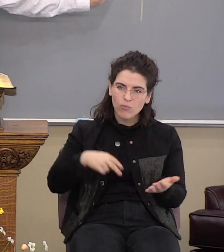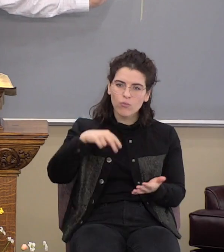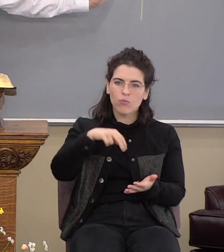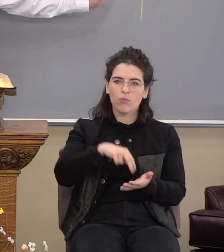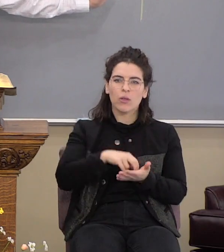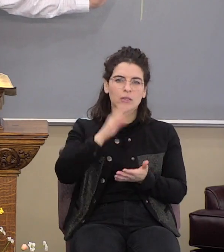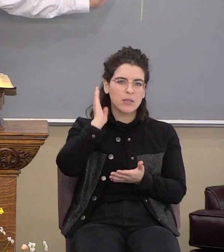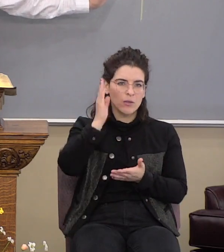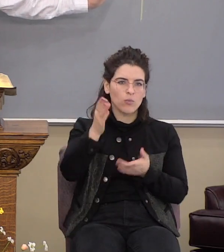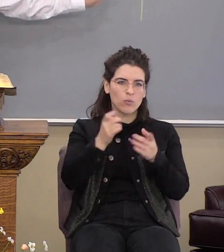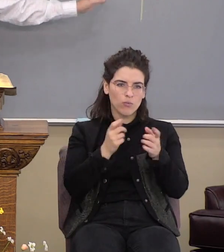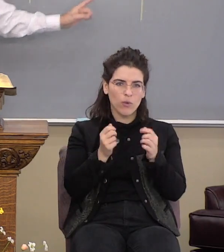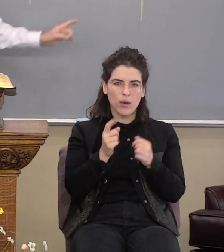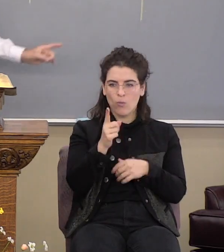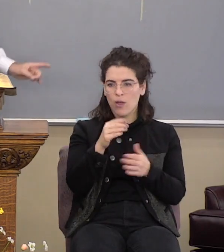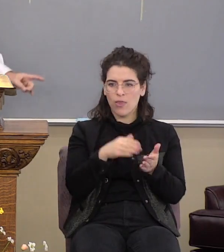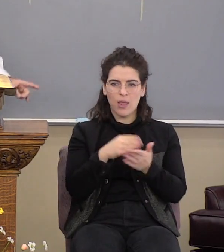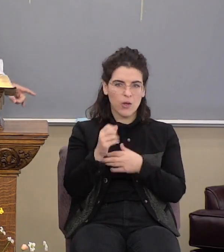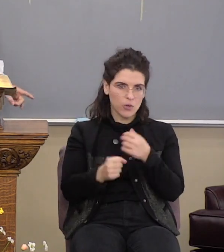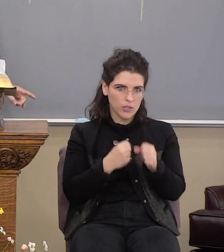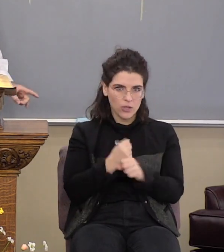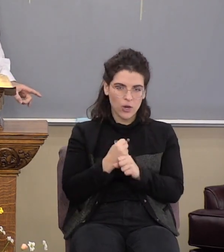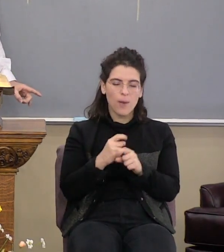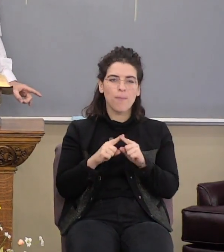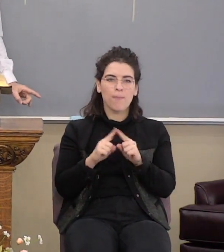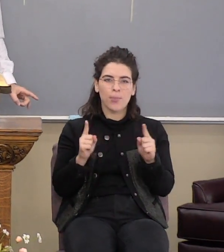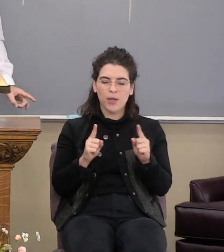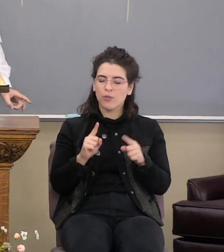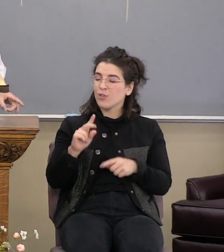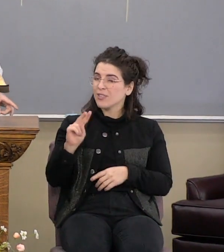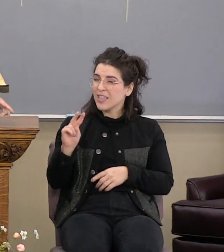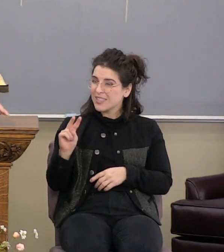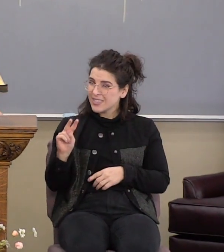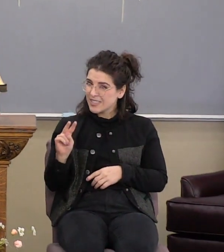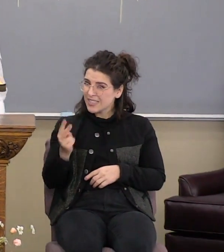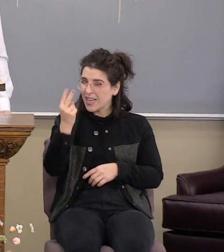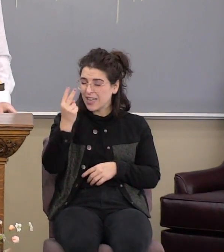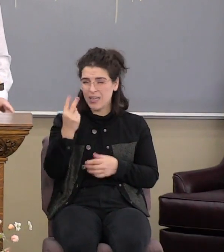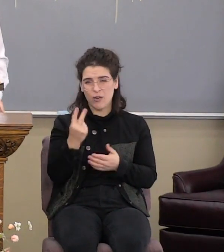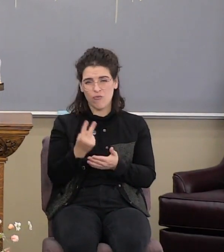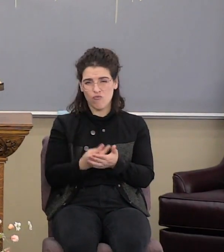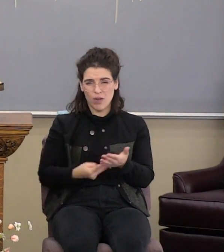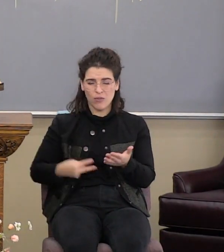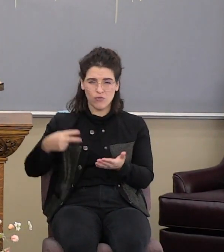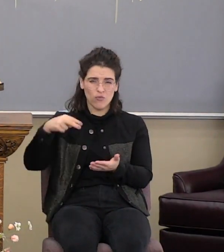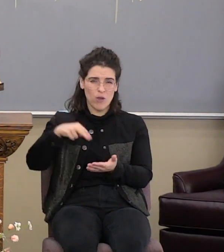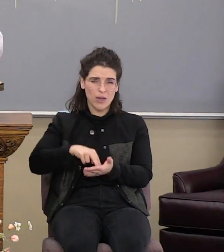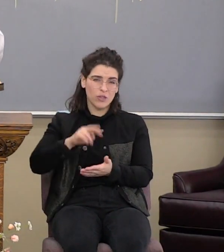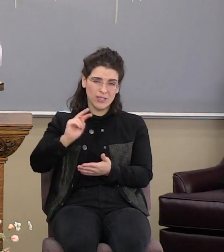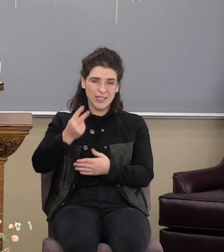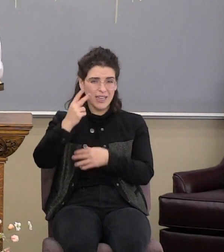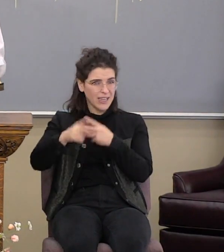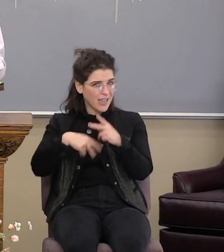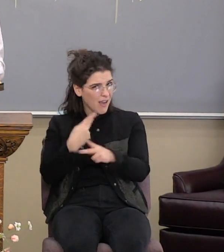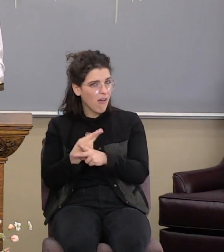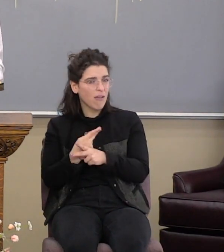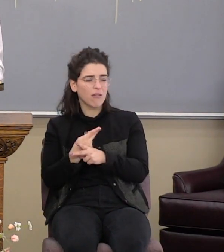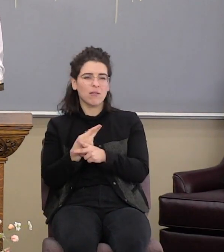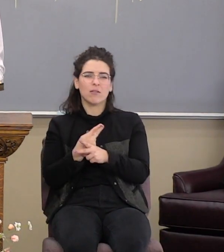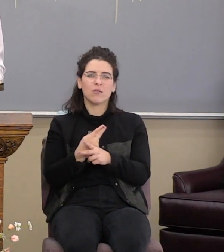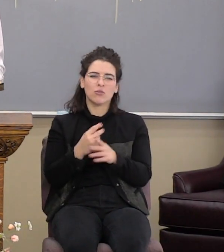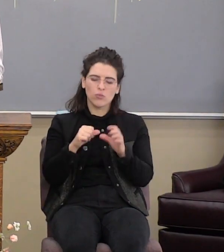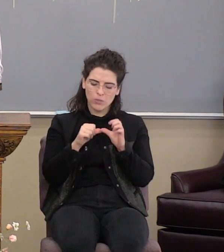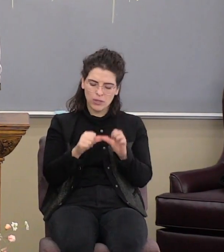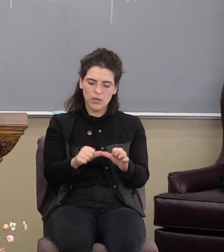reign with him for 1,000 years. But then there's a second resurrection, which, let's